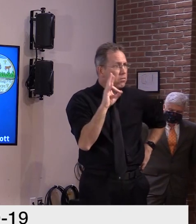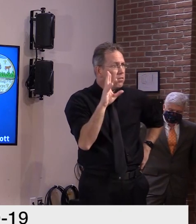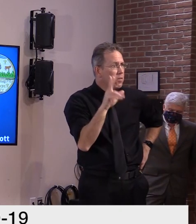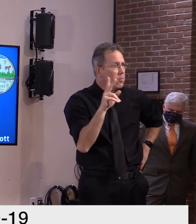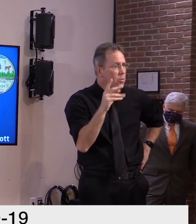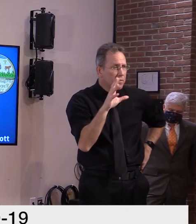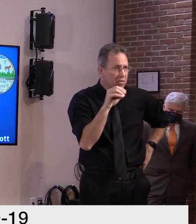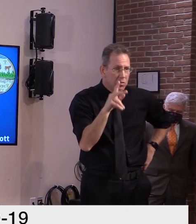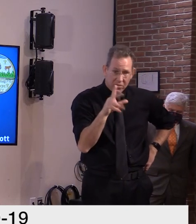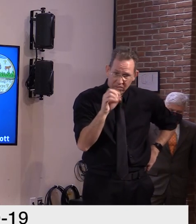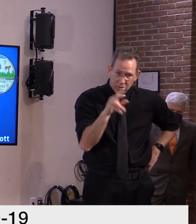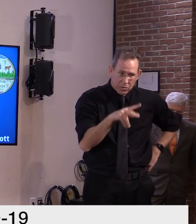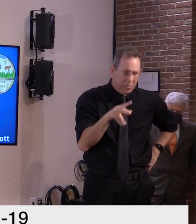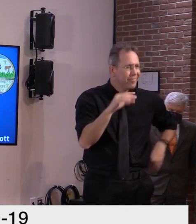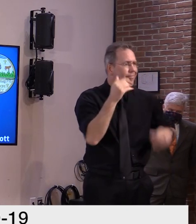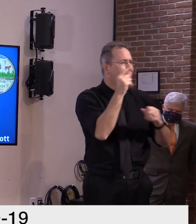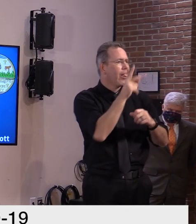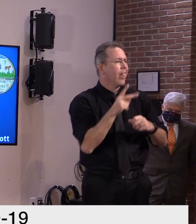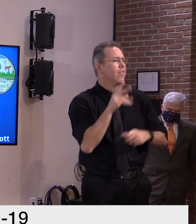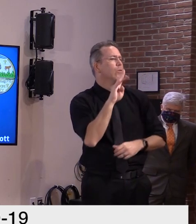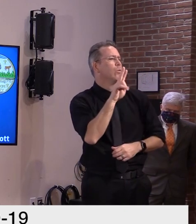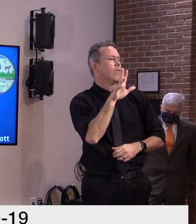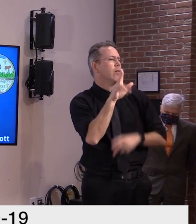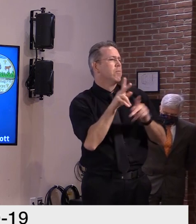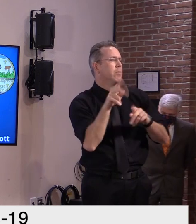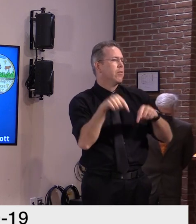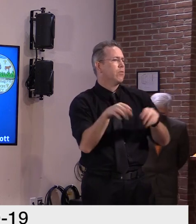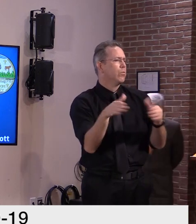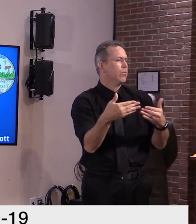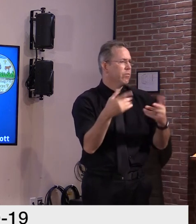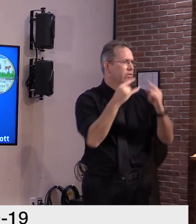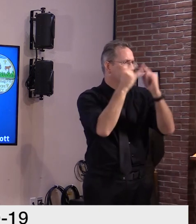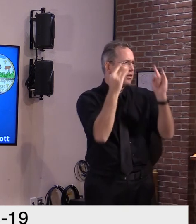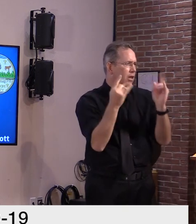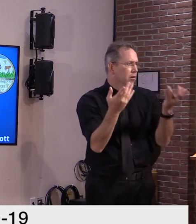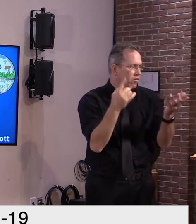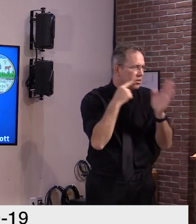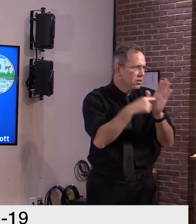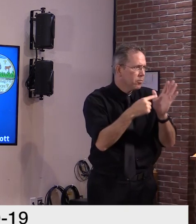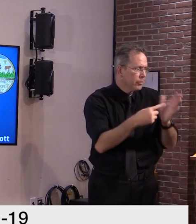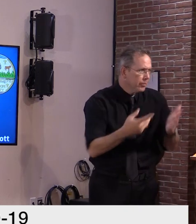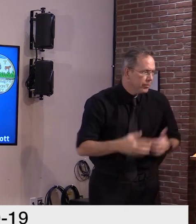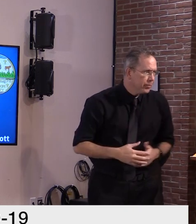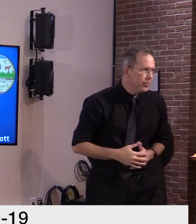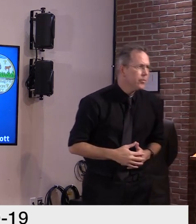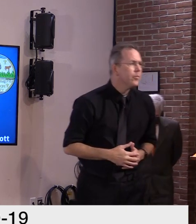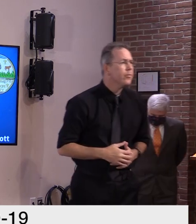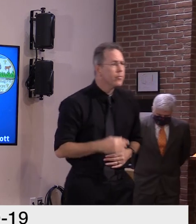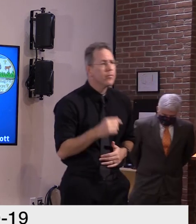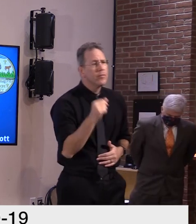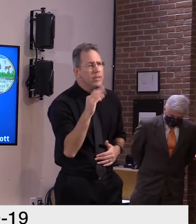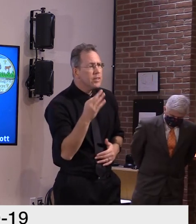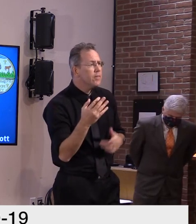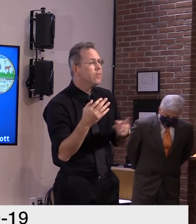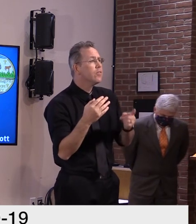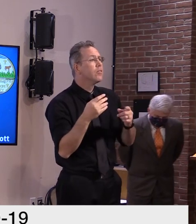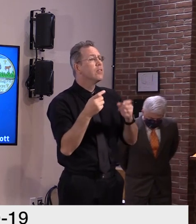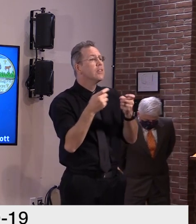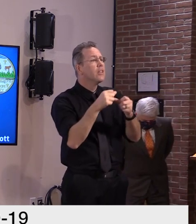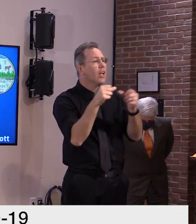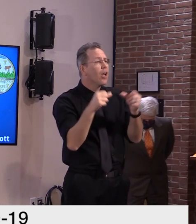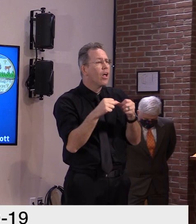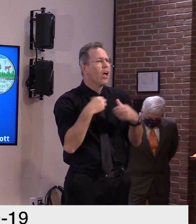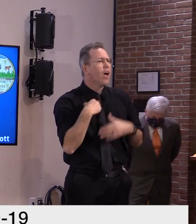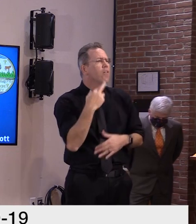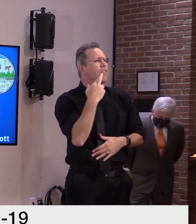so where they're, you know, they actually have table service, they should operate as a restaurant guide. You know, takeout is a little bit of a